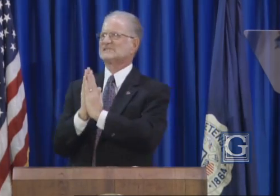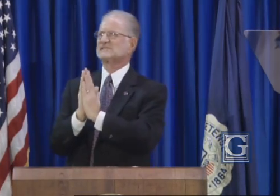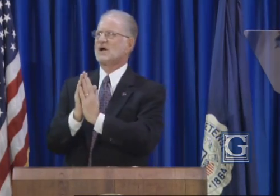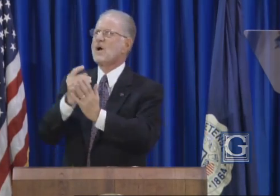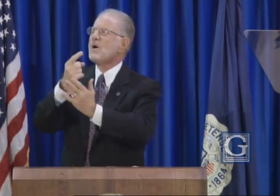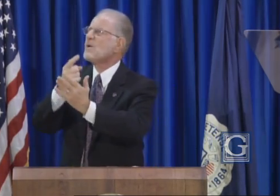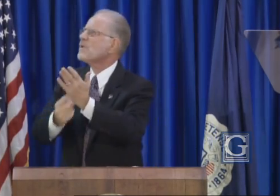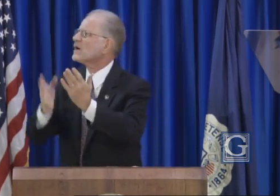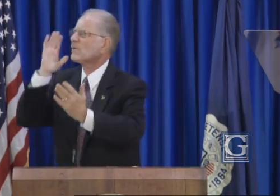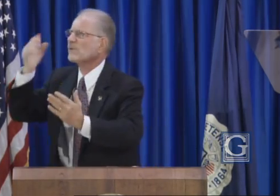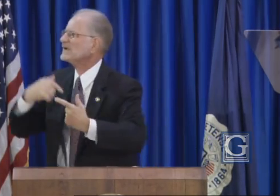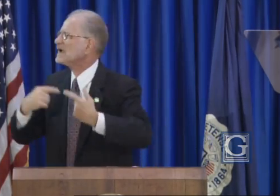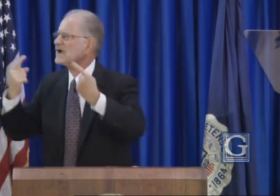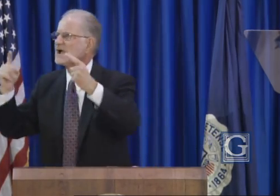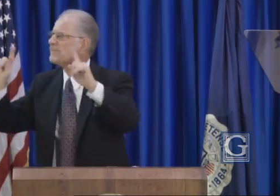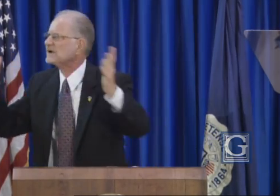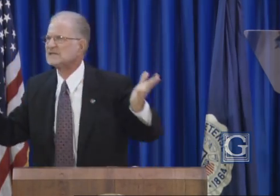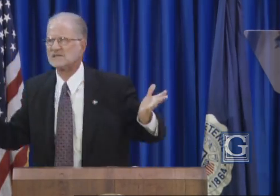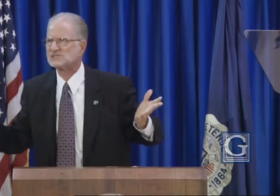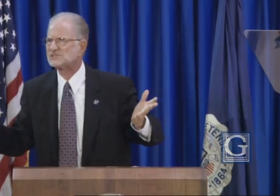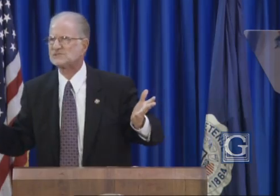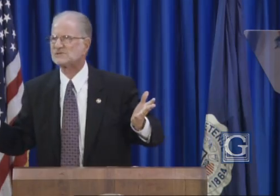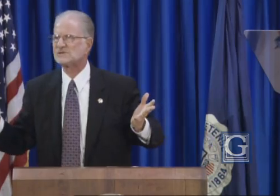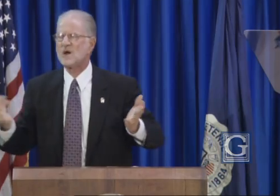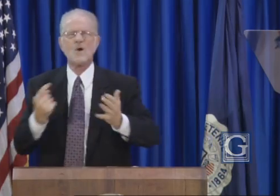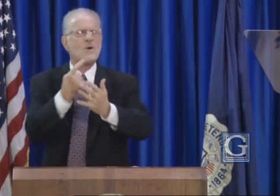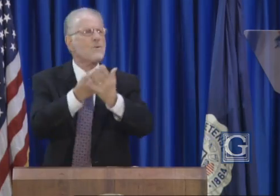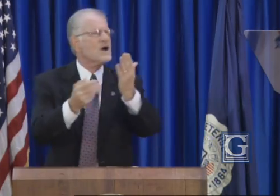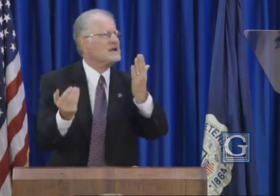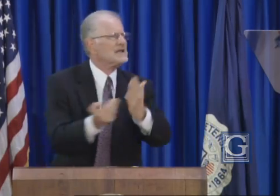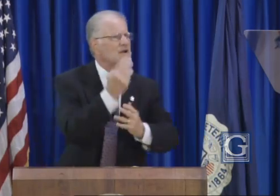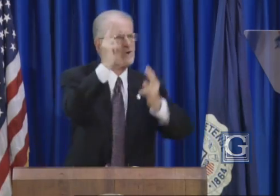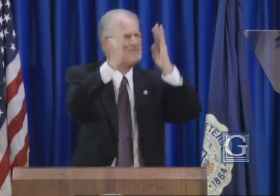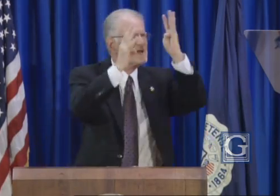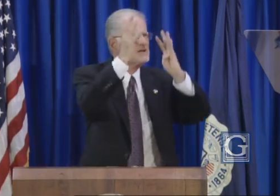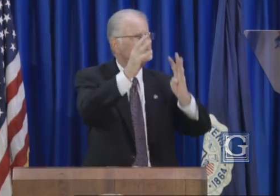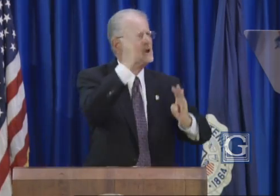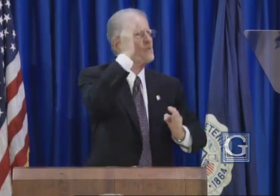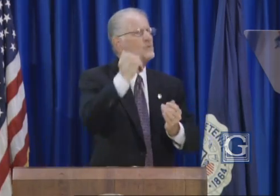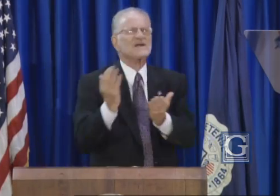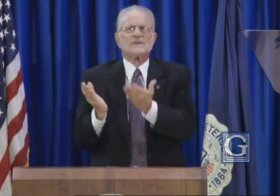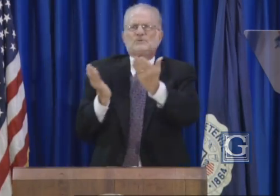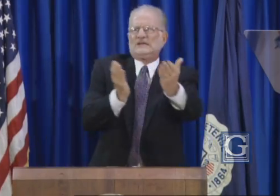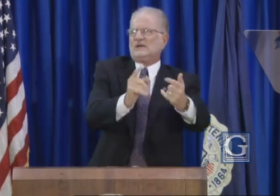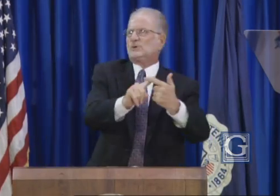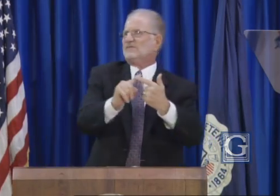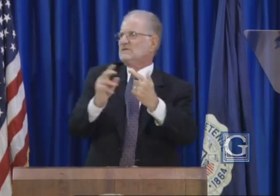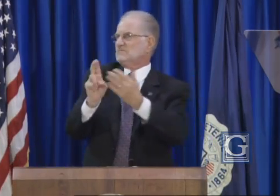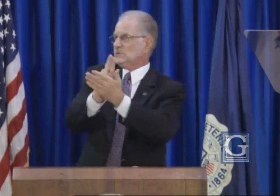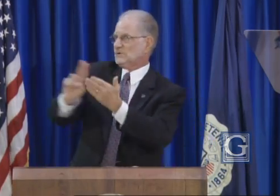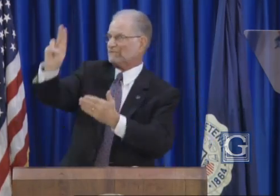I often ask, what will we accomplish? What innovations will we bring to the